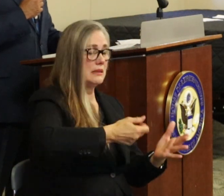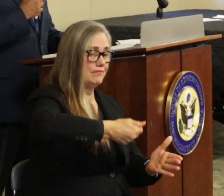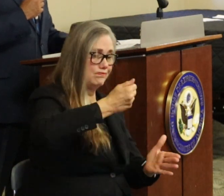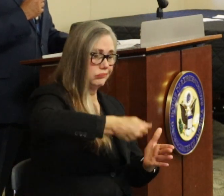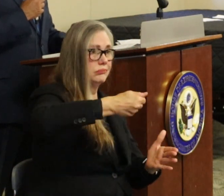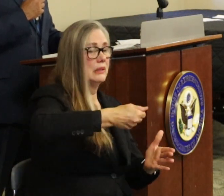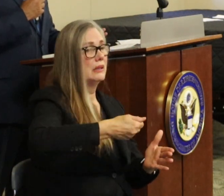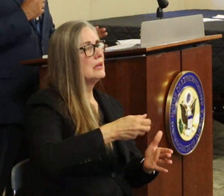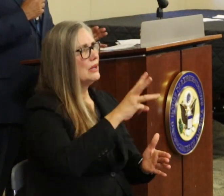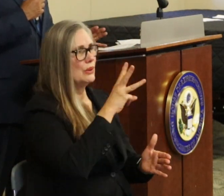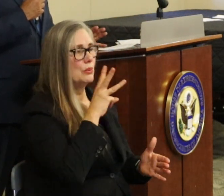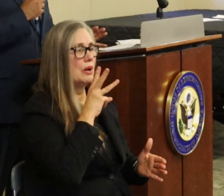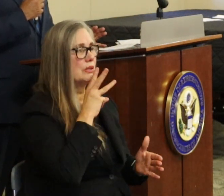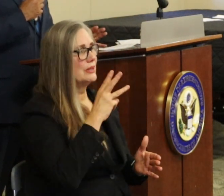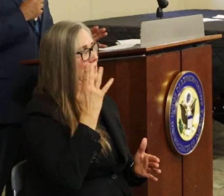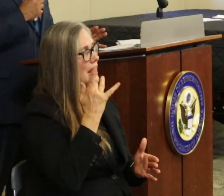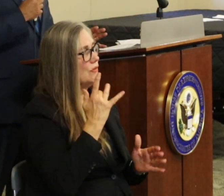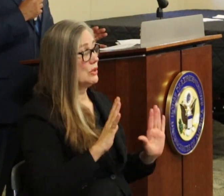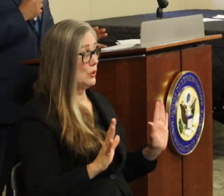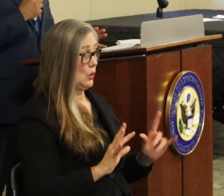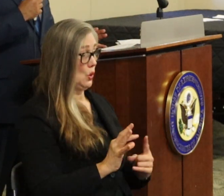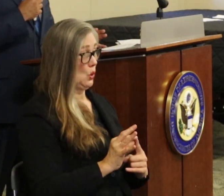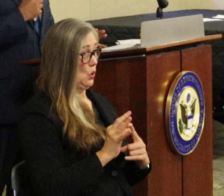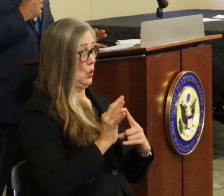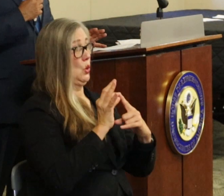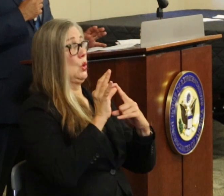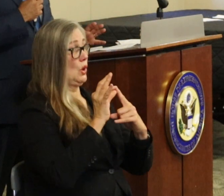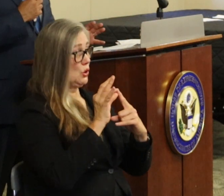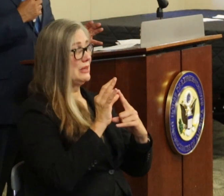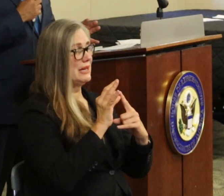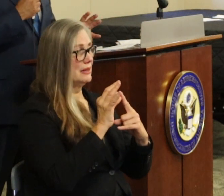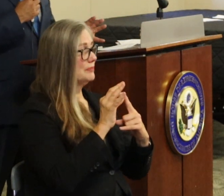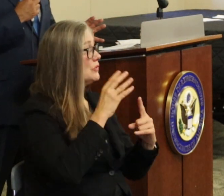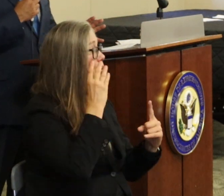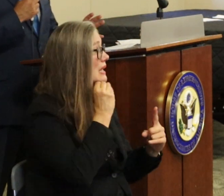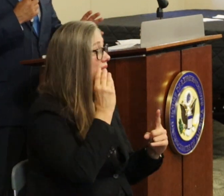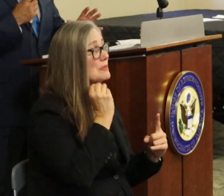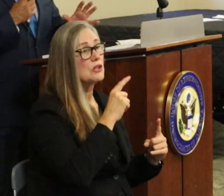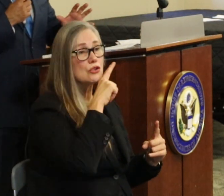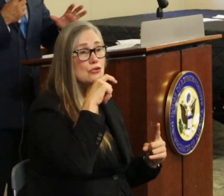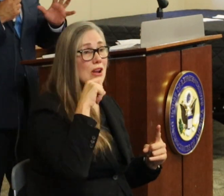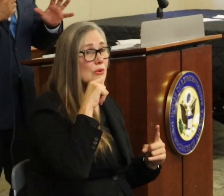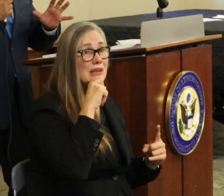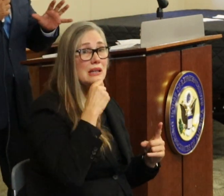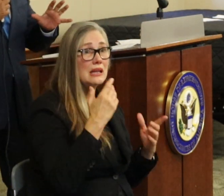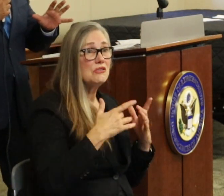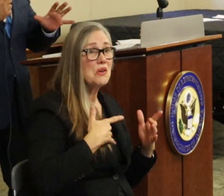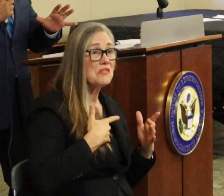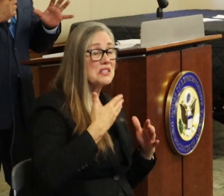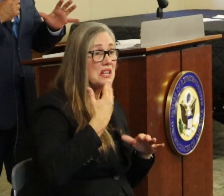Water in California is quite unique, and while we are experiencing a drought, even though it feels like it